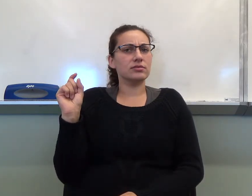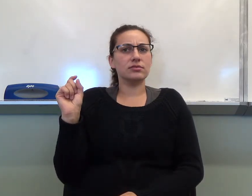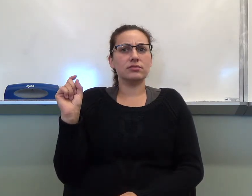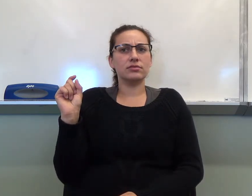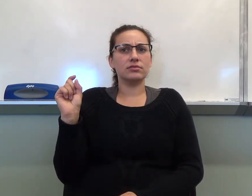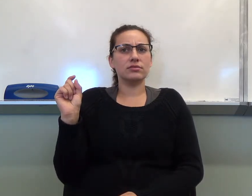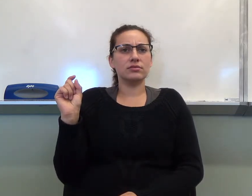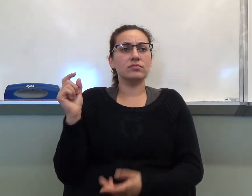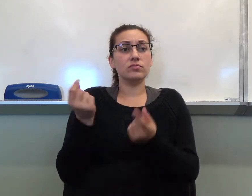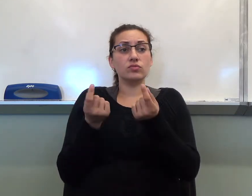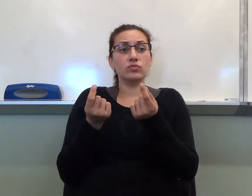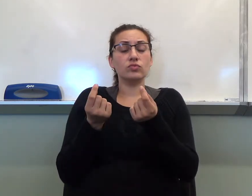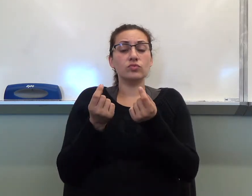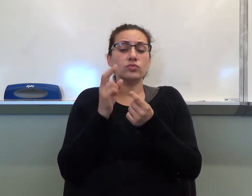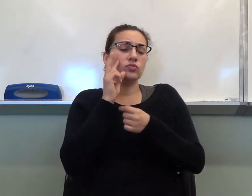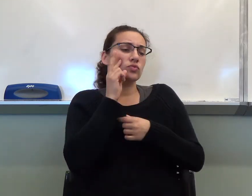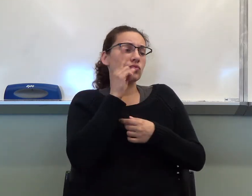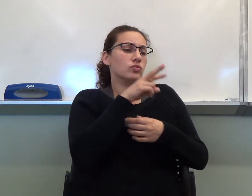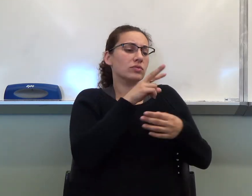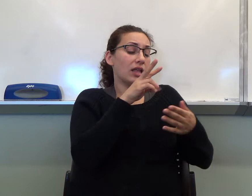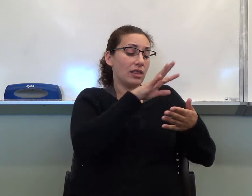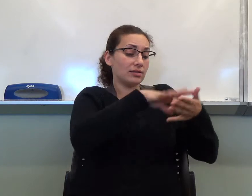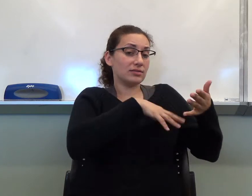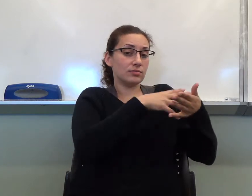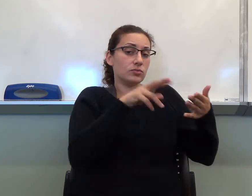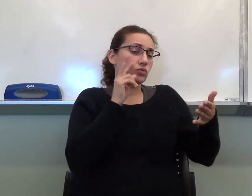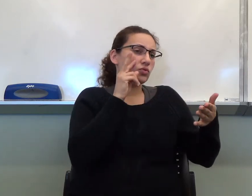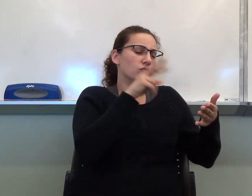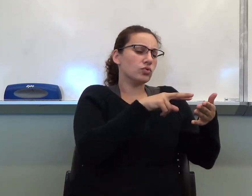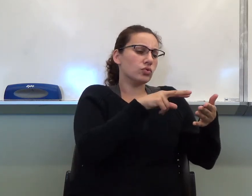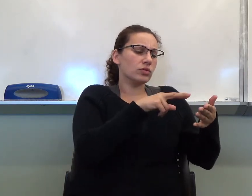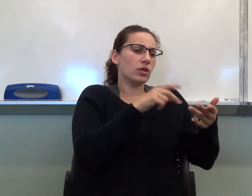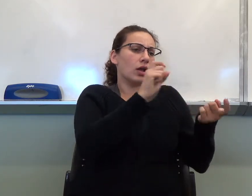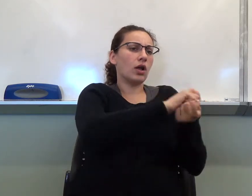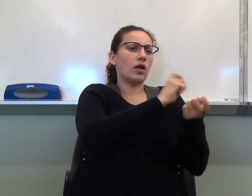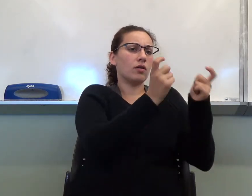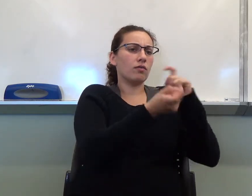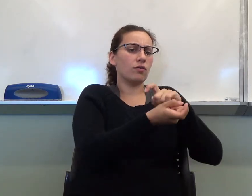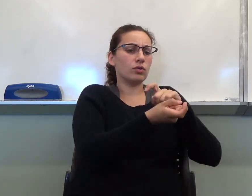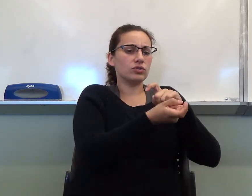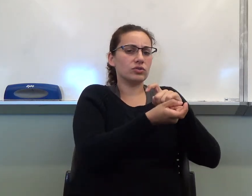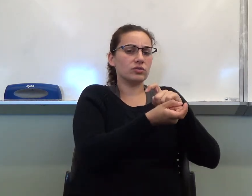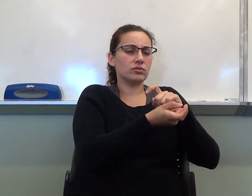table to get our conversion factor. We take the 180 grams